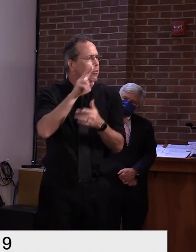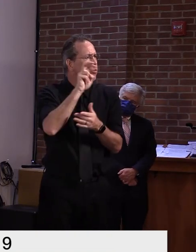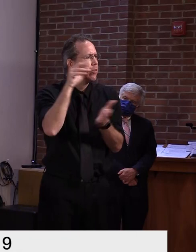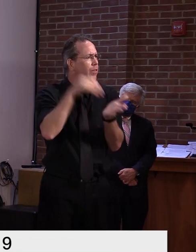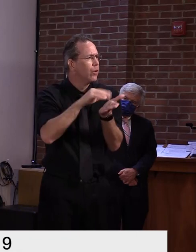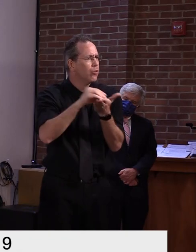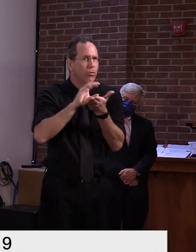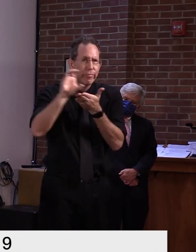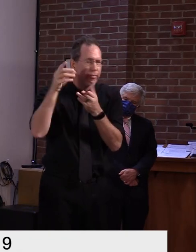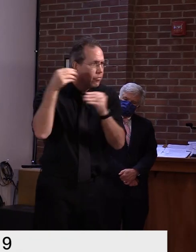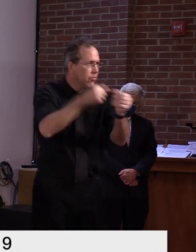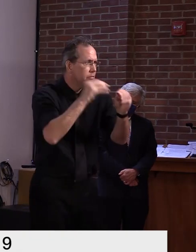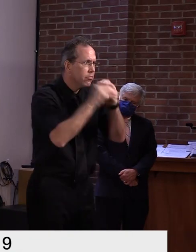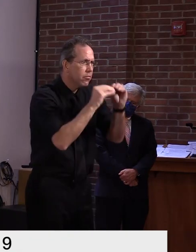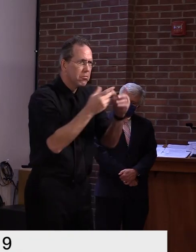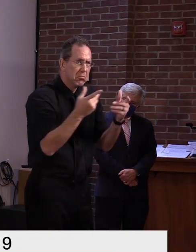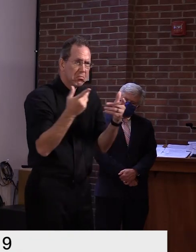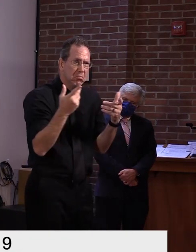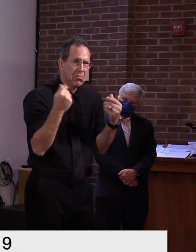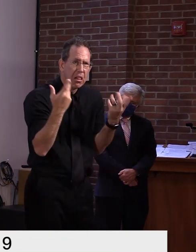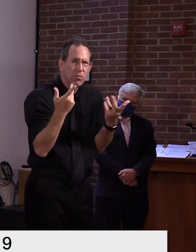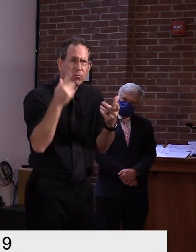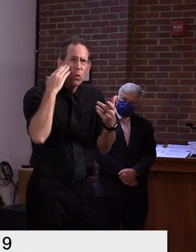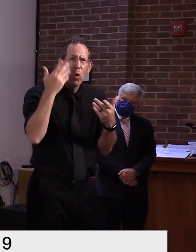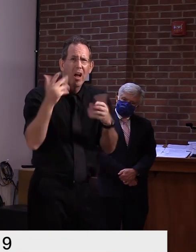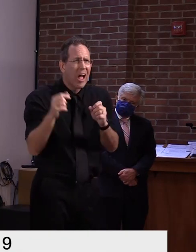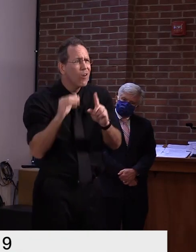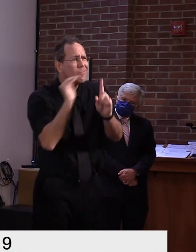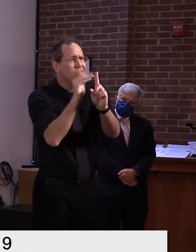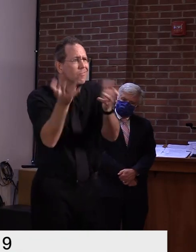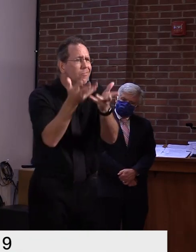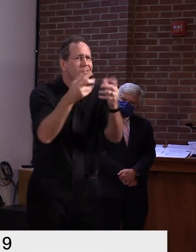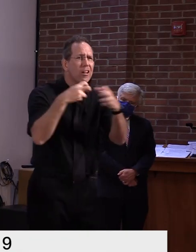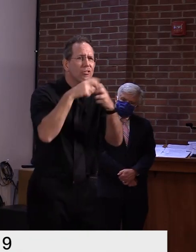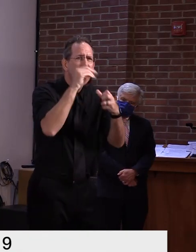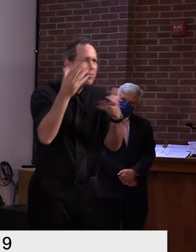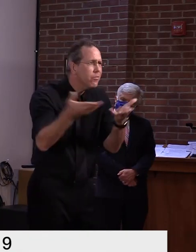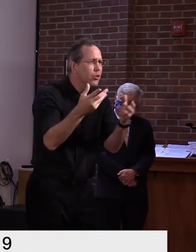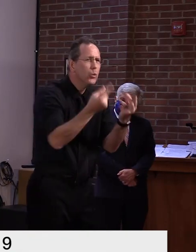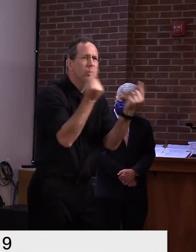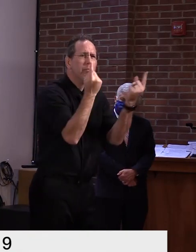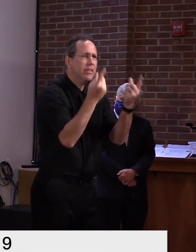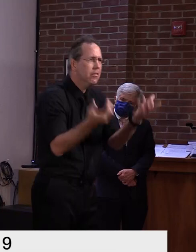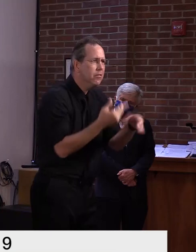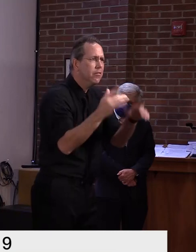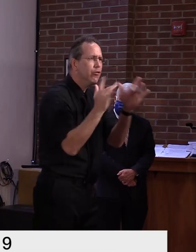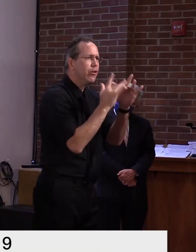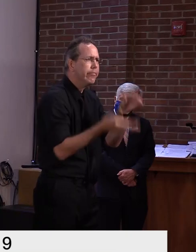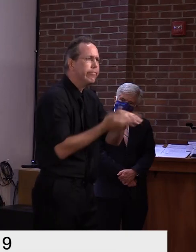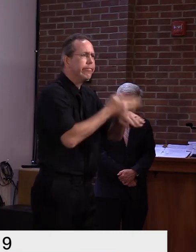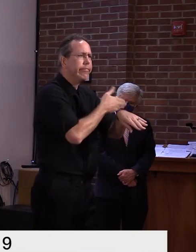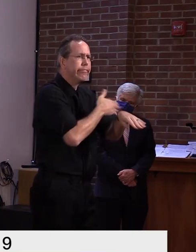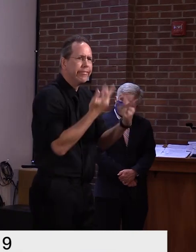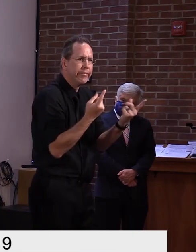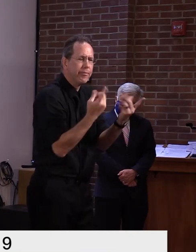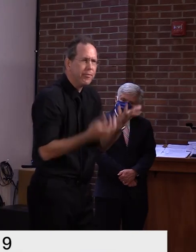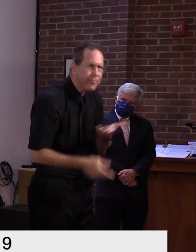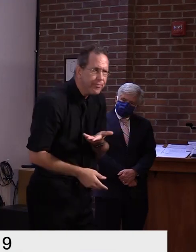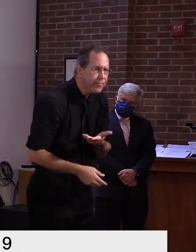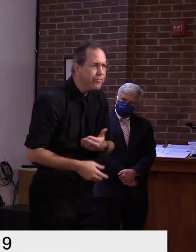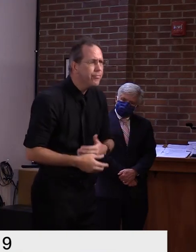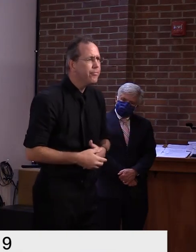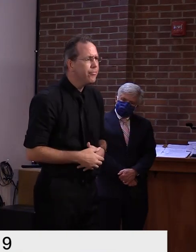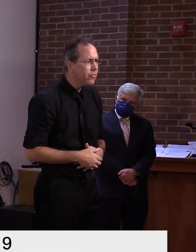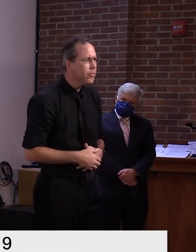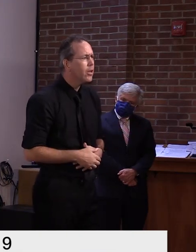because I think it is important for people to provide the limited amount of money that we have that we put forward to utilize it wisely. And I